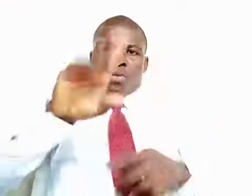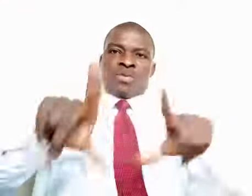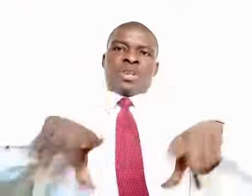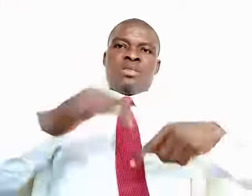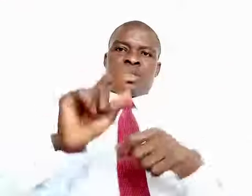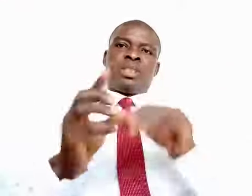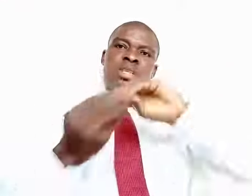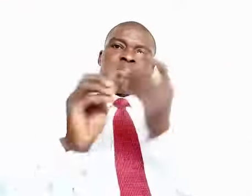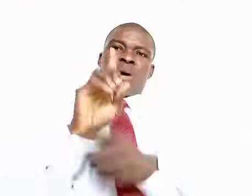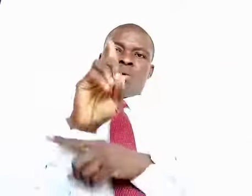1.